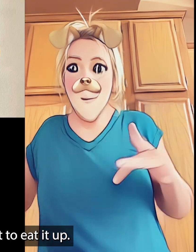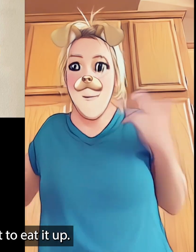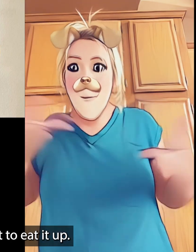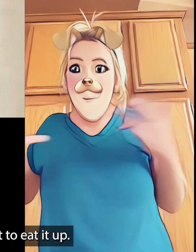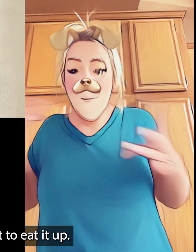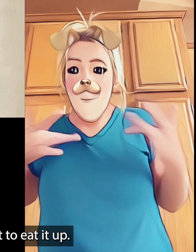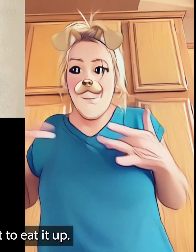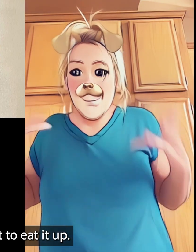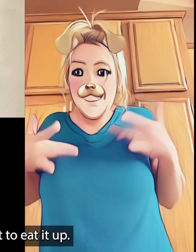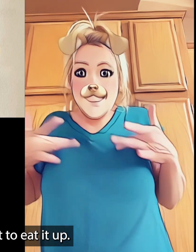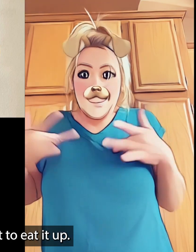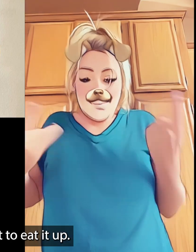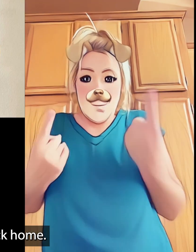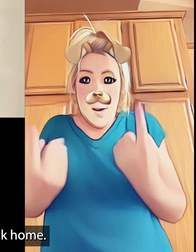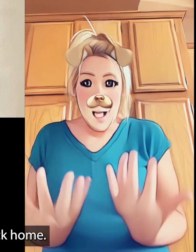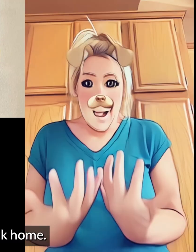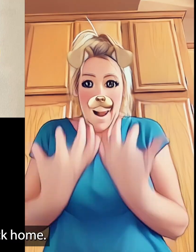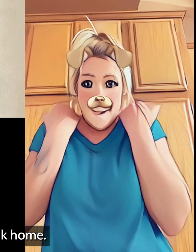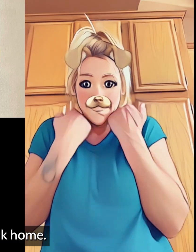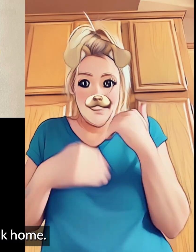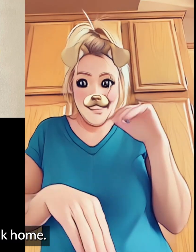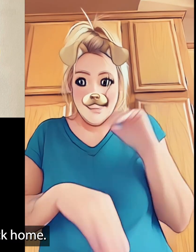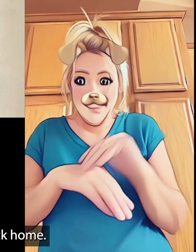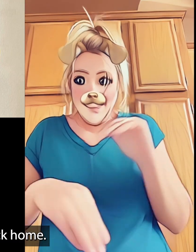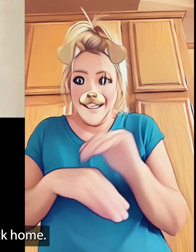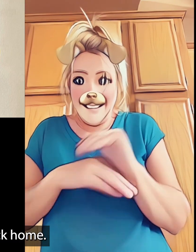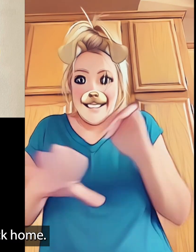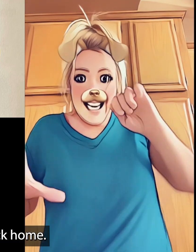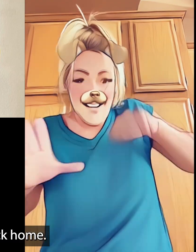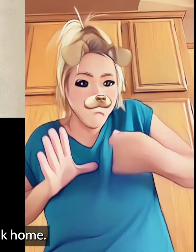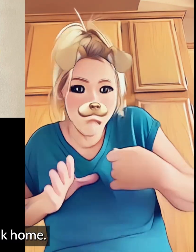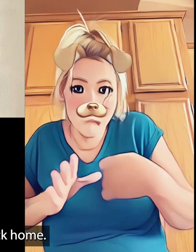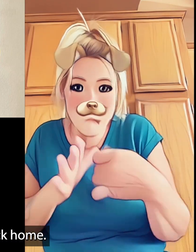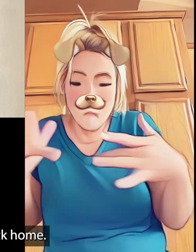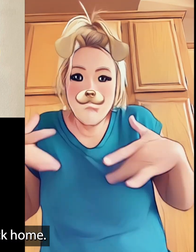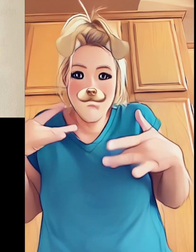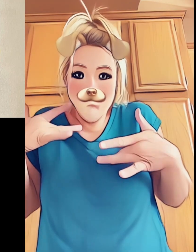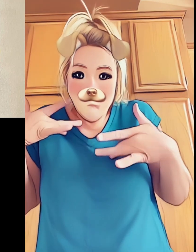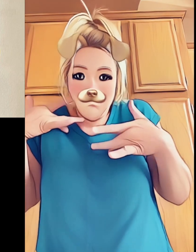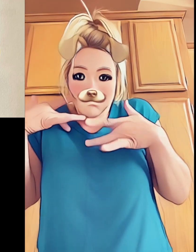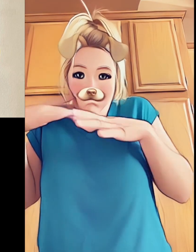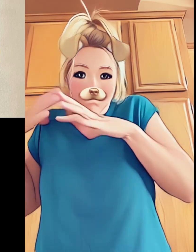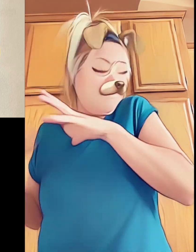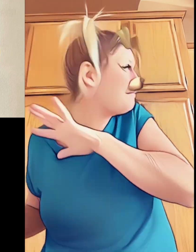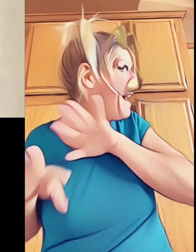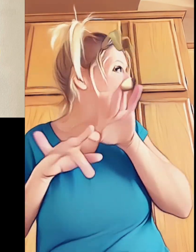And they couldn't wait to eat it up, so they all ran back home.